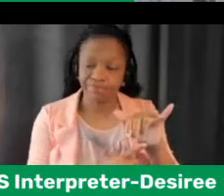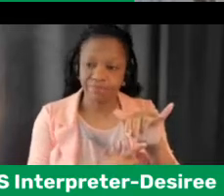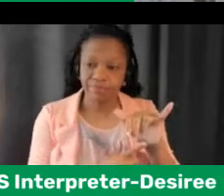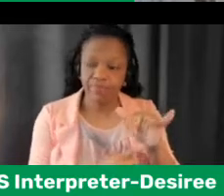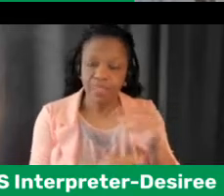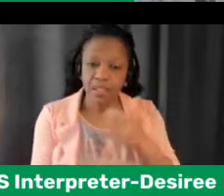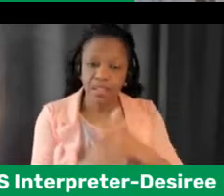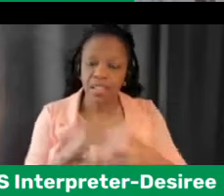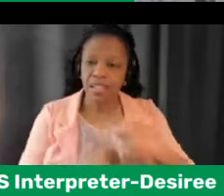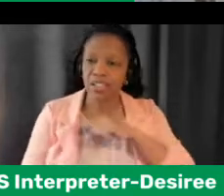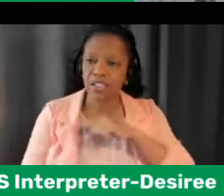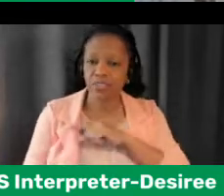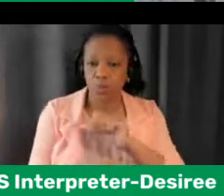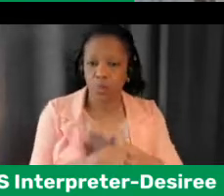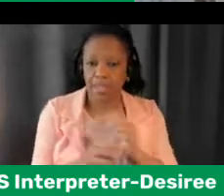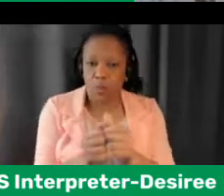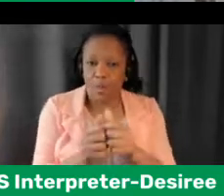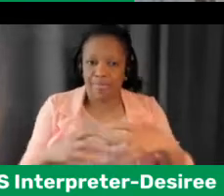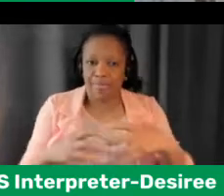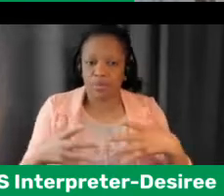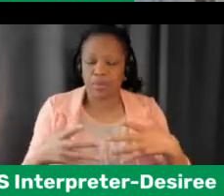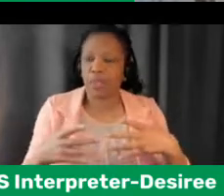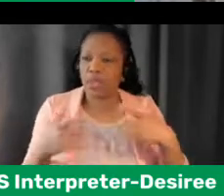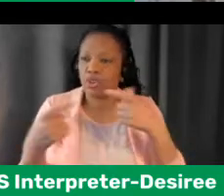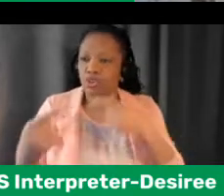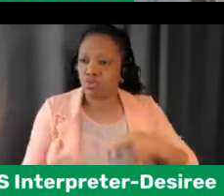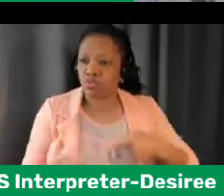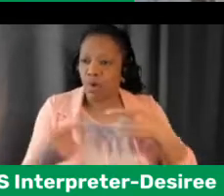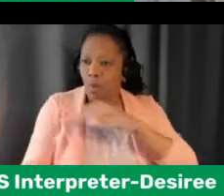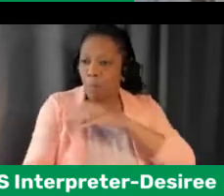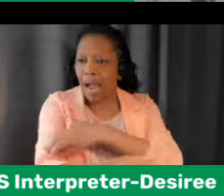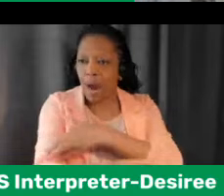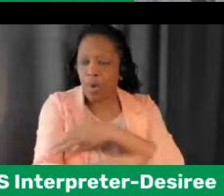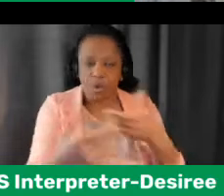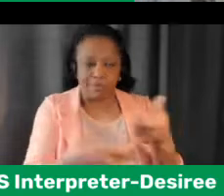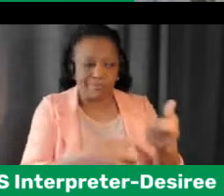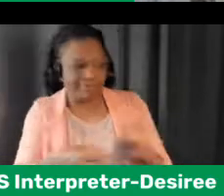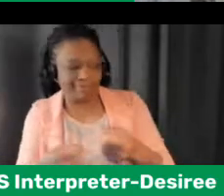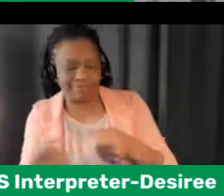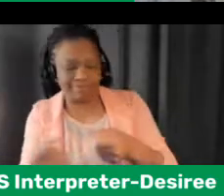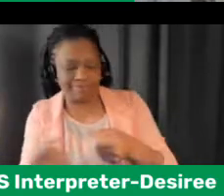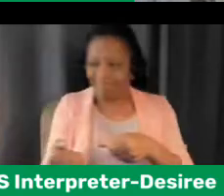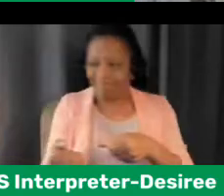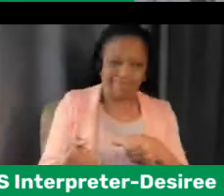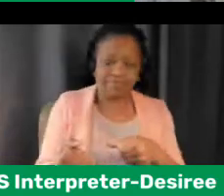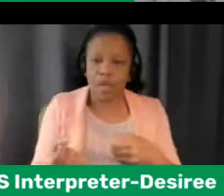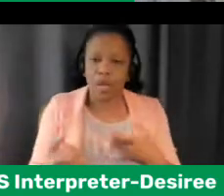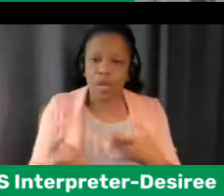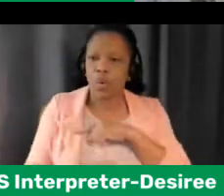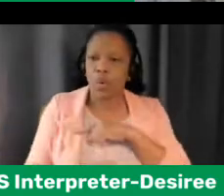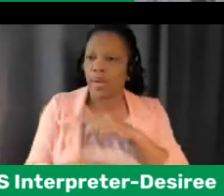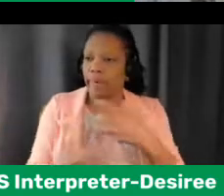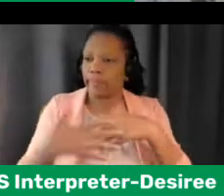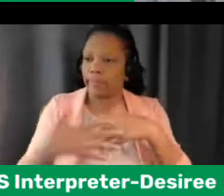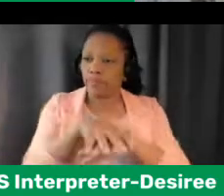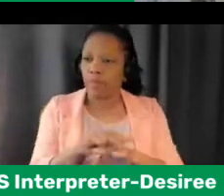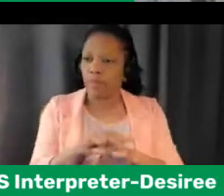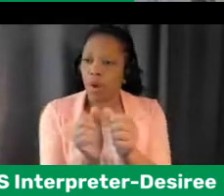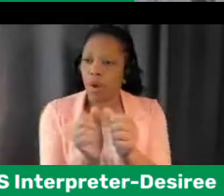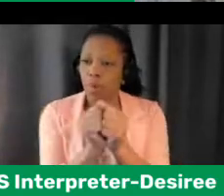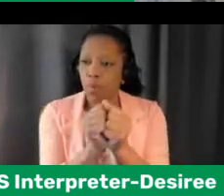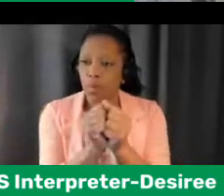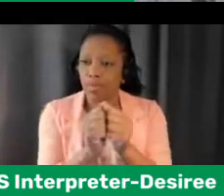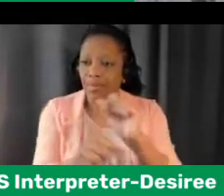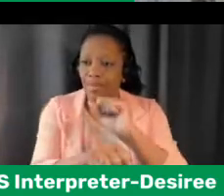without power dynamics in terms of I'm giving you this, but we're all meeting each other's needs and our common needs. And another one